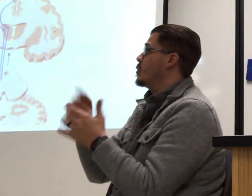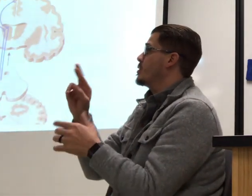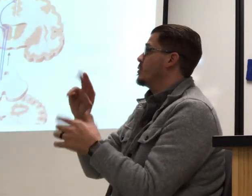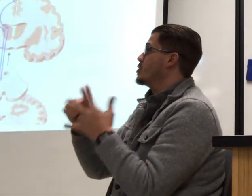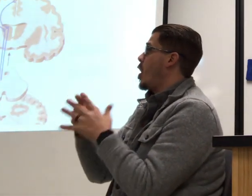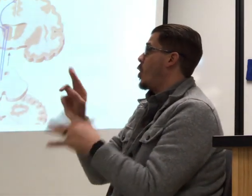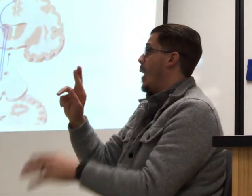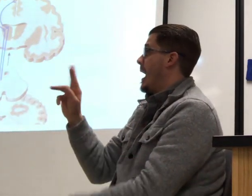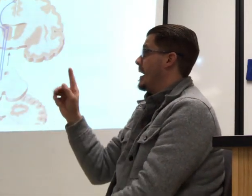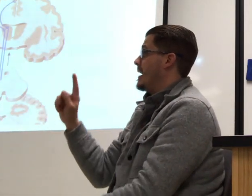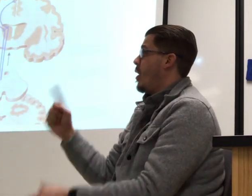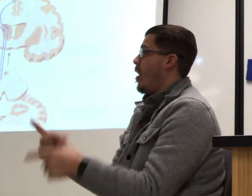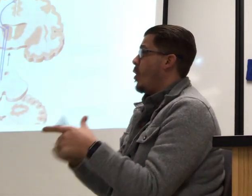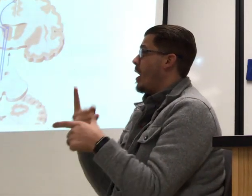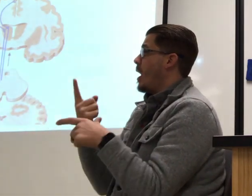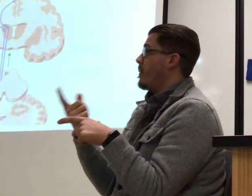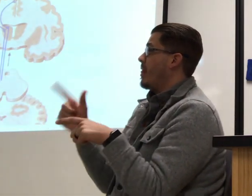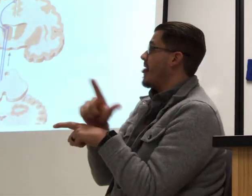what I'm going to write.